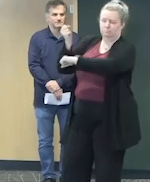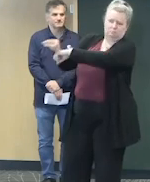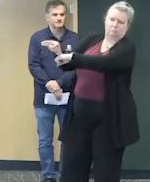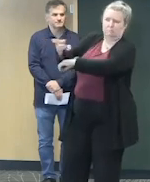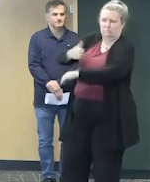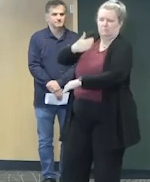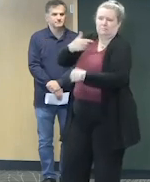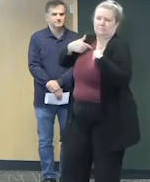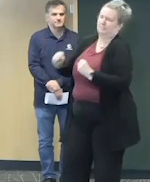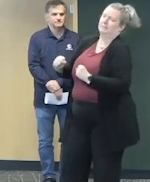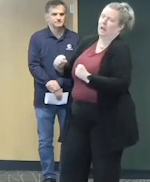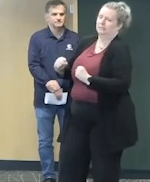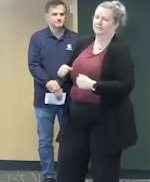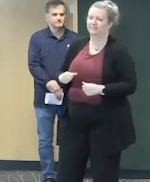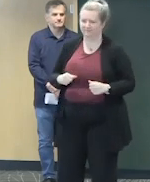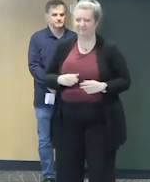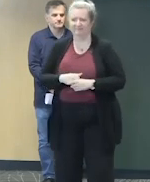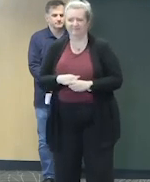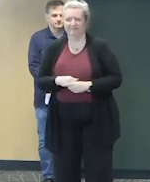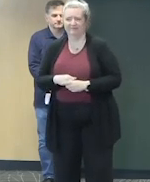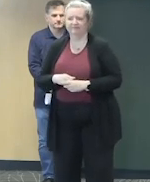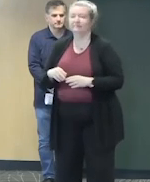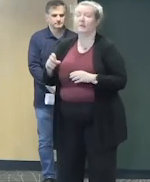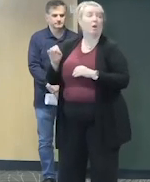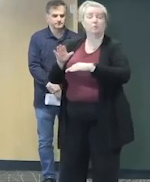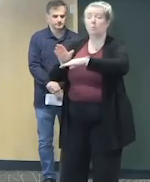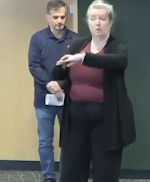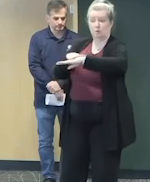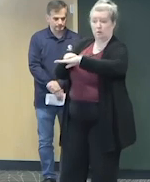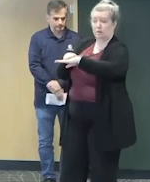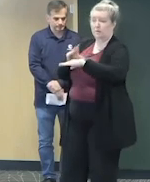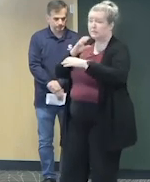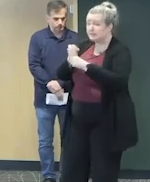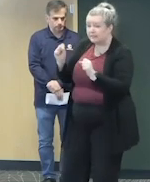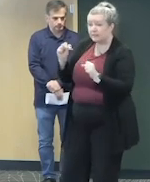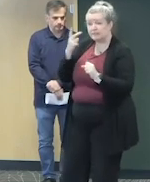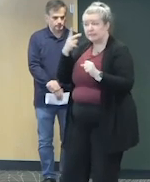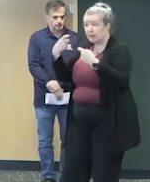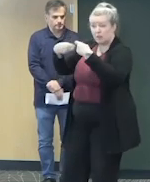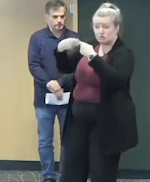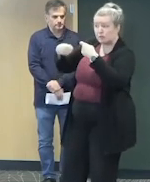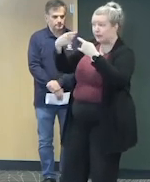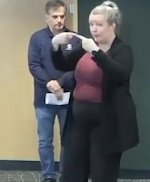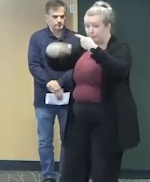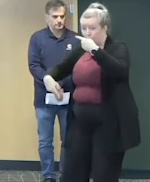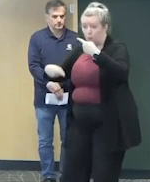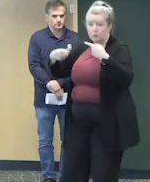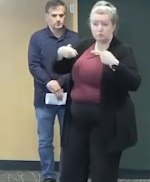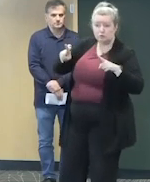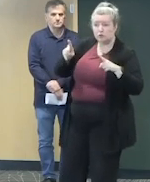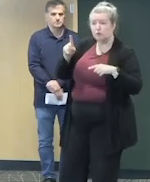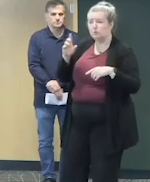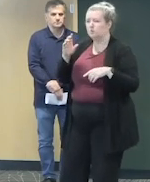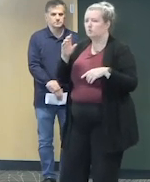be safe. Don't assume others are making calls, particularly on power outages, down lines. Don't go near them. If you can stay